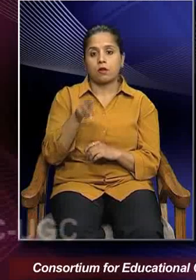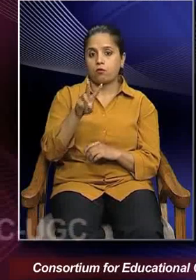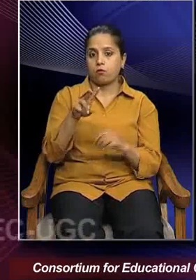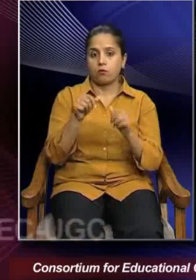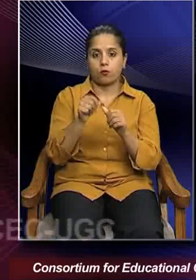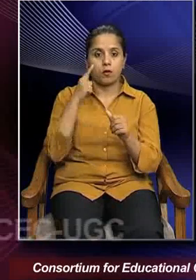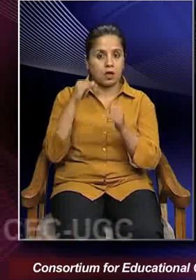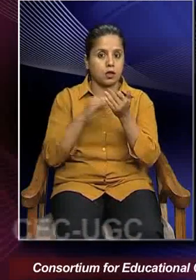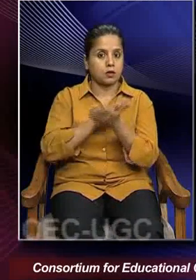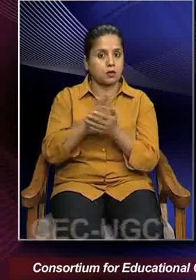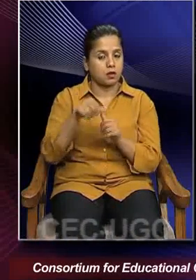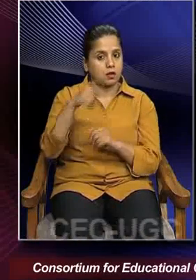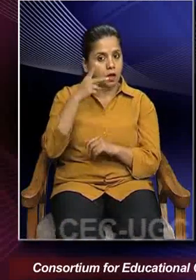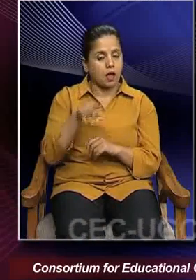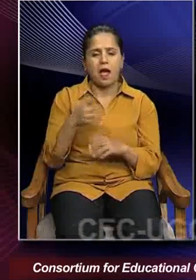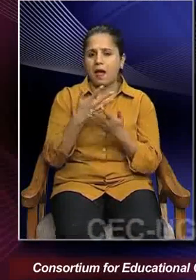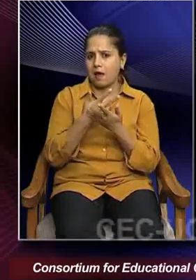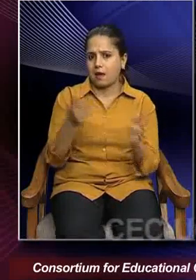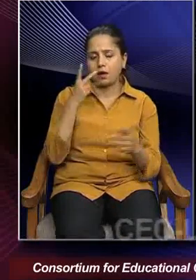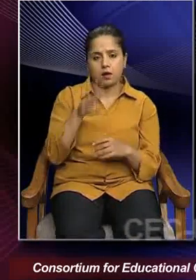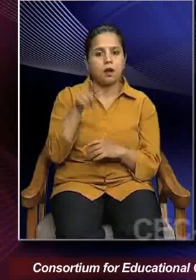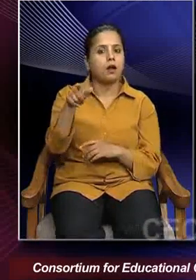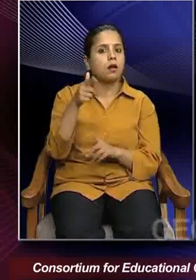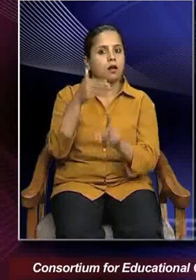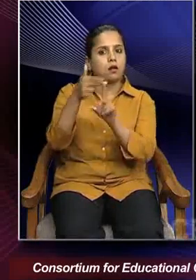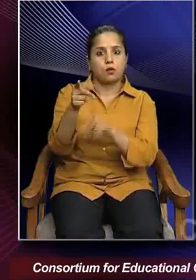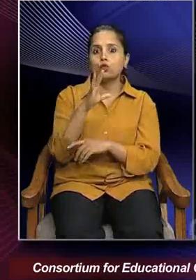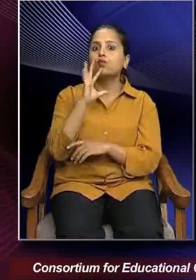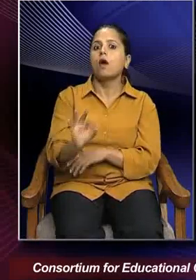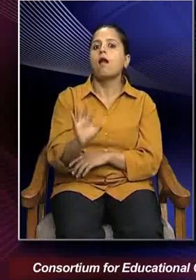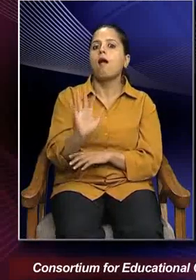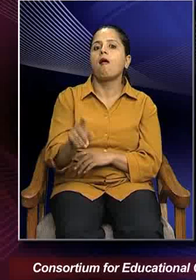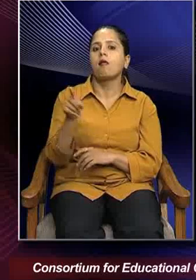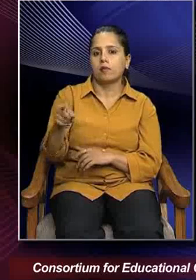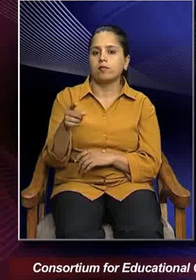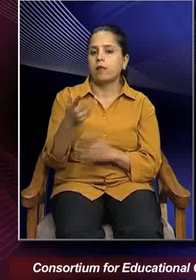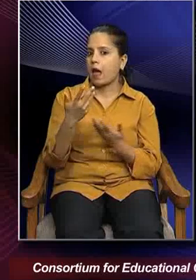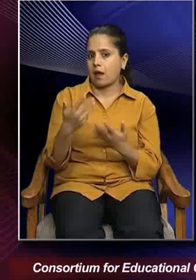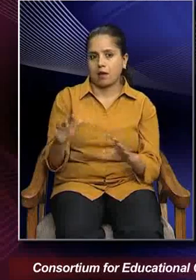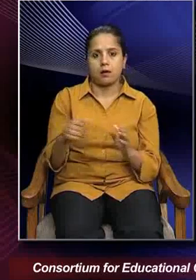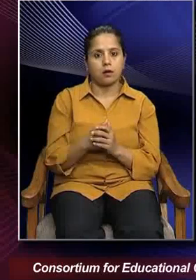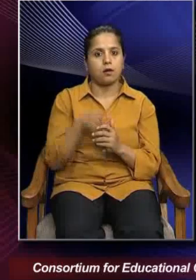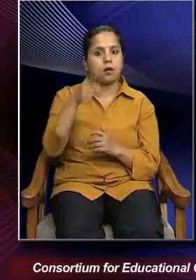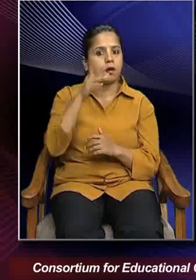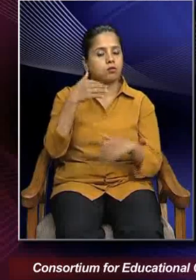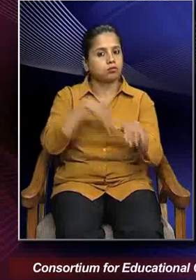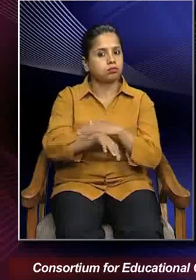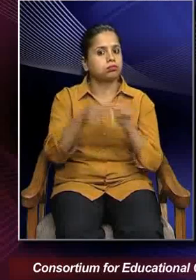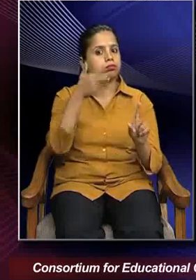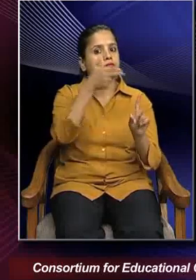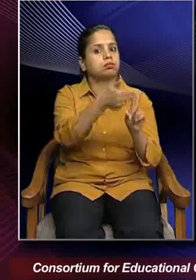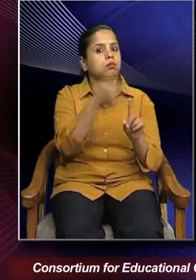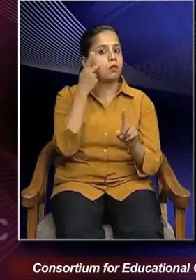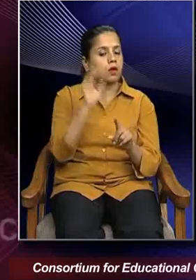Vaiśeṣika, anything that is considered real, that falls under the